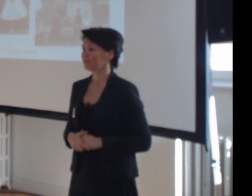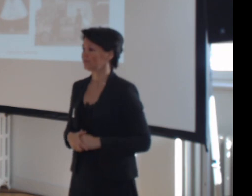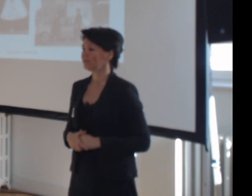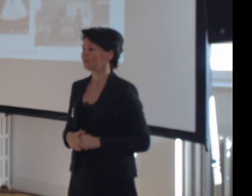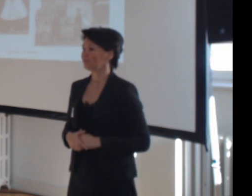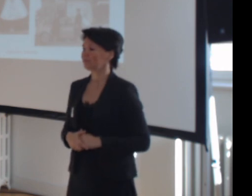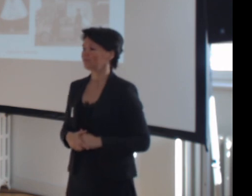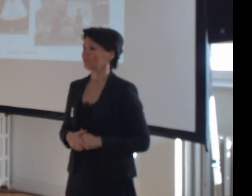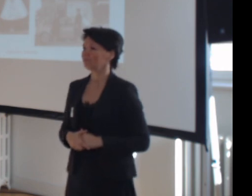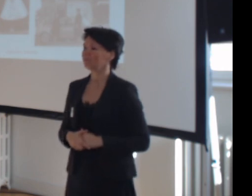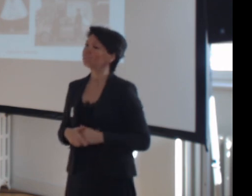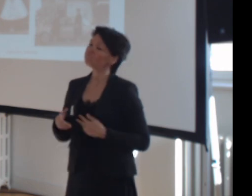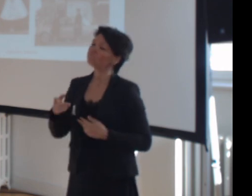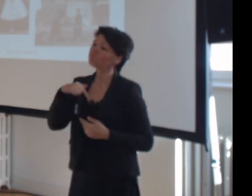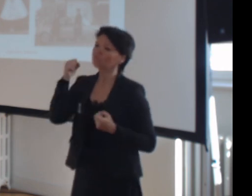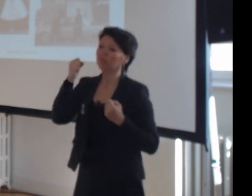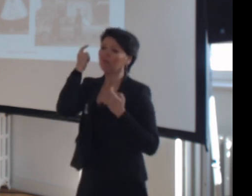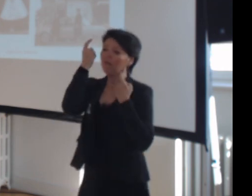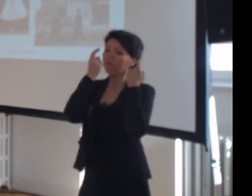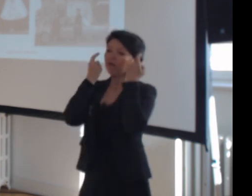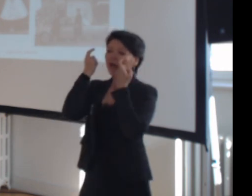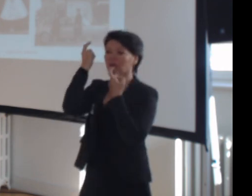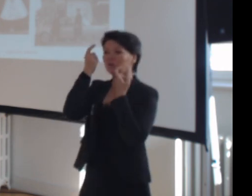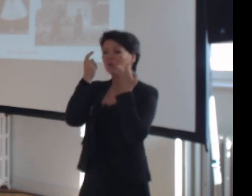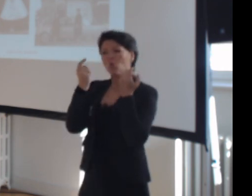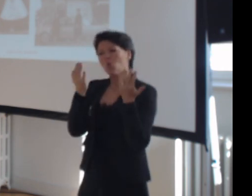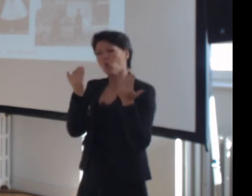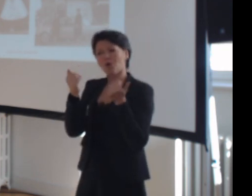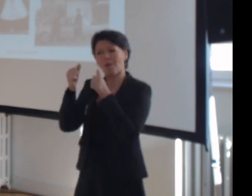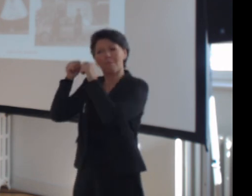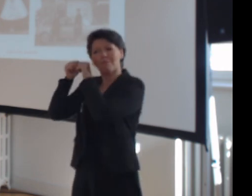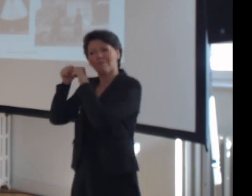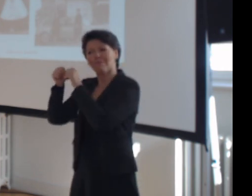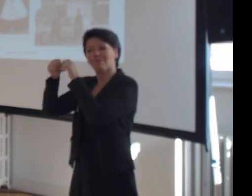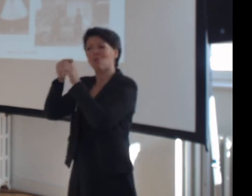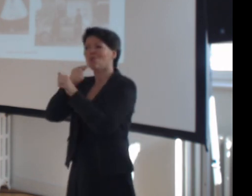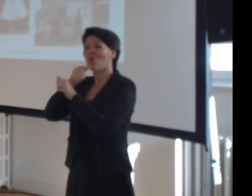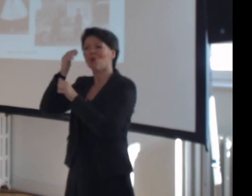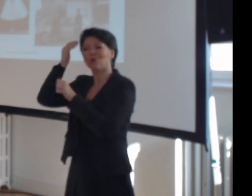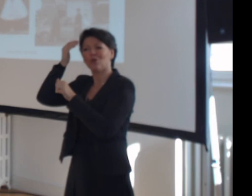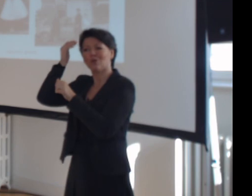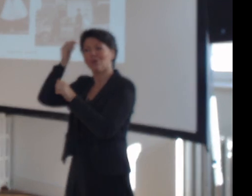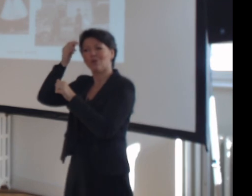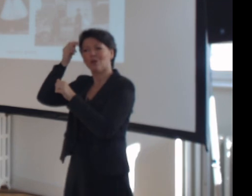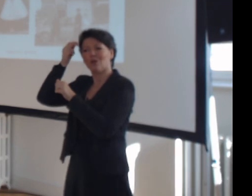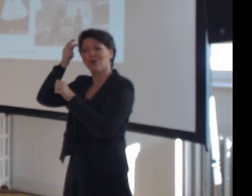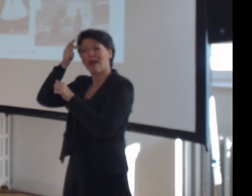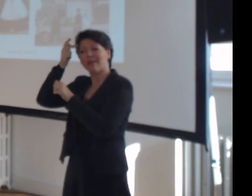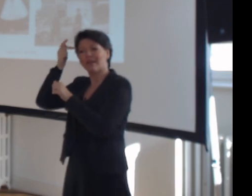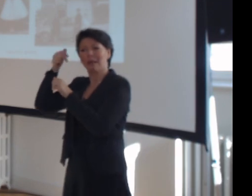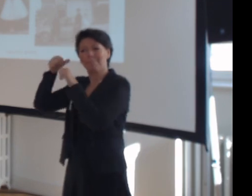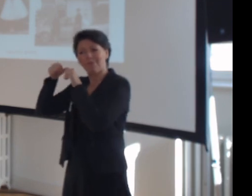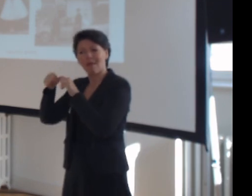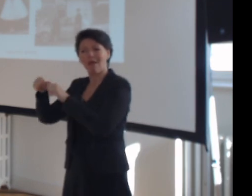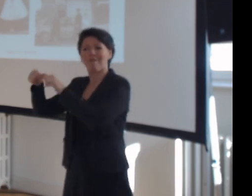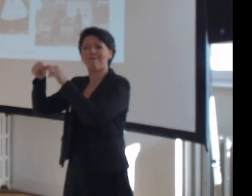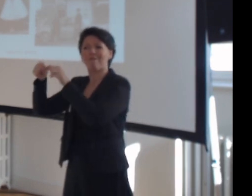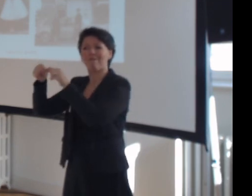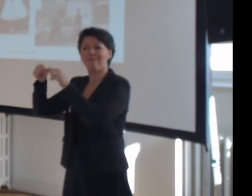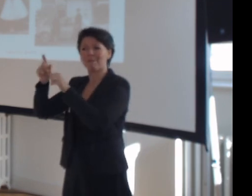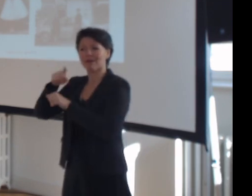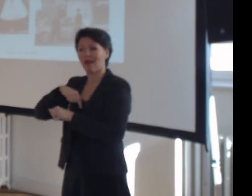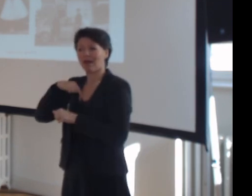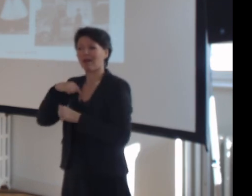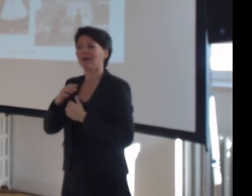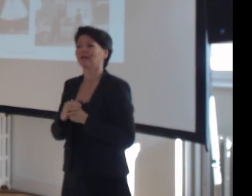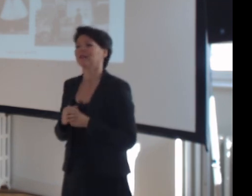Now we can ask ourselves, why is it exactly that these earliest memories, so the ones that go furthest back, stay intact the